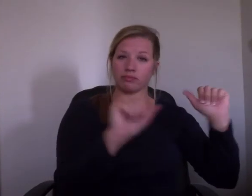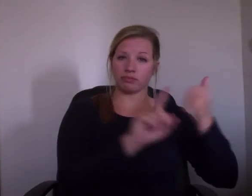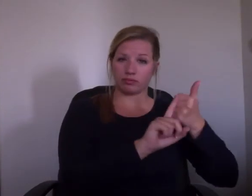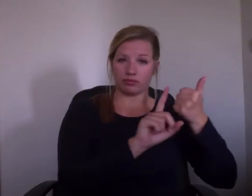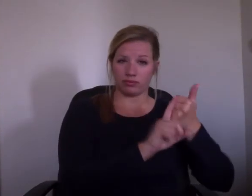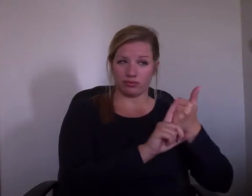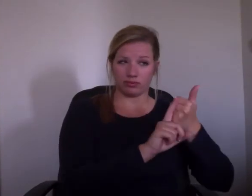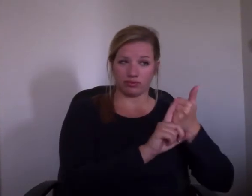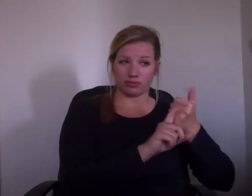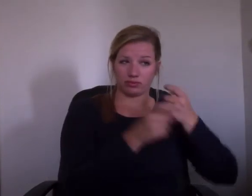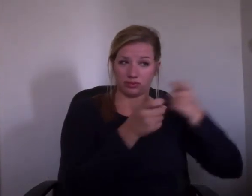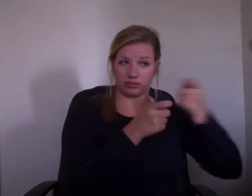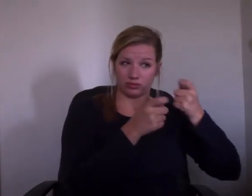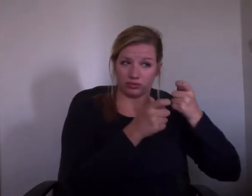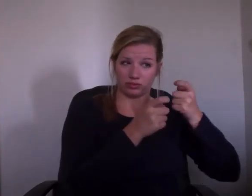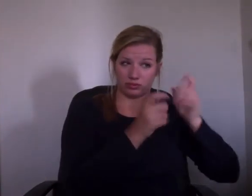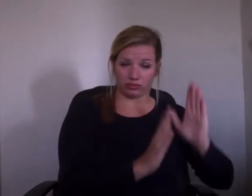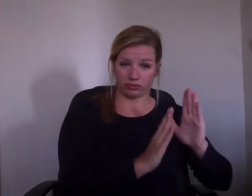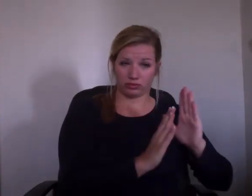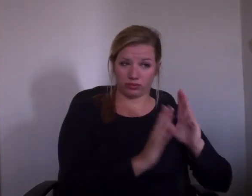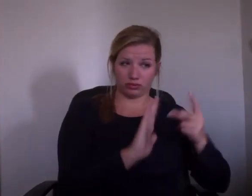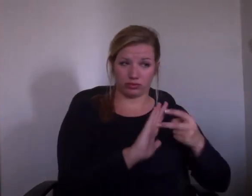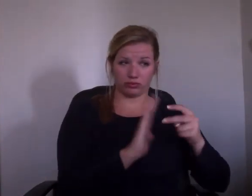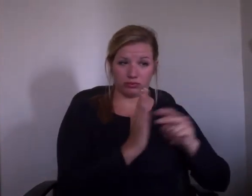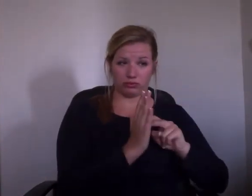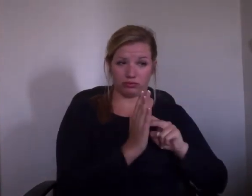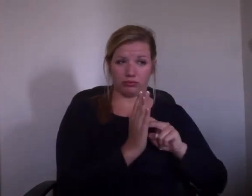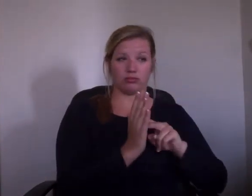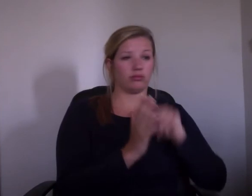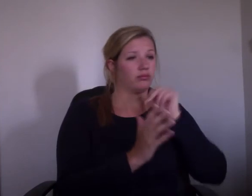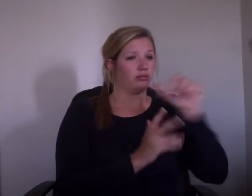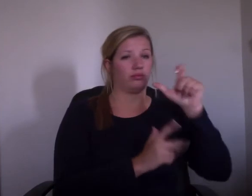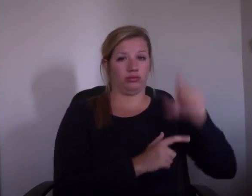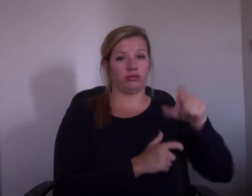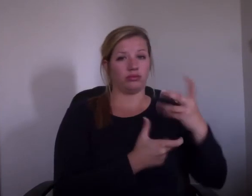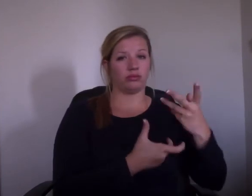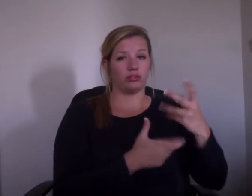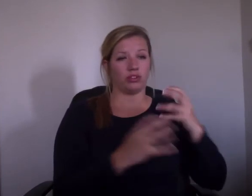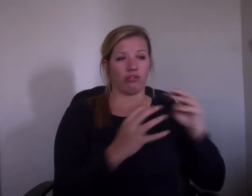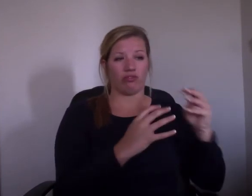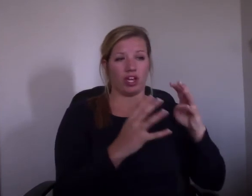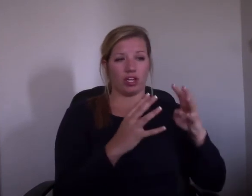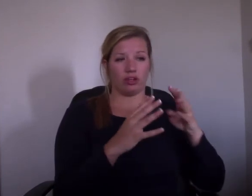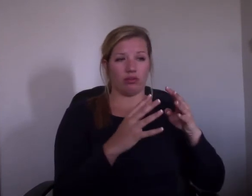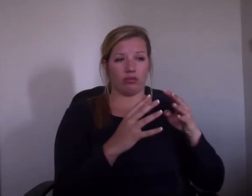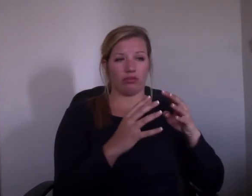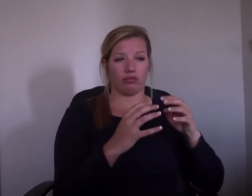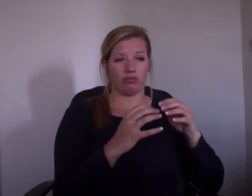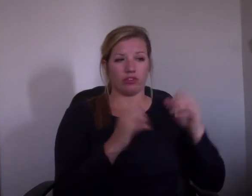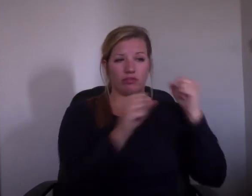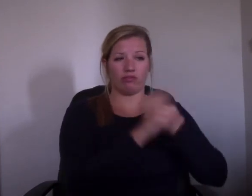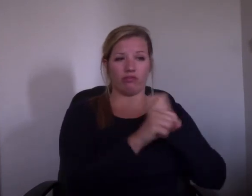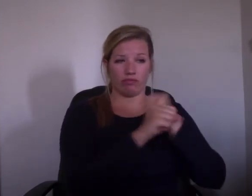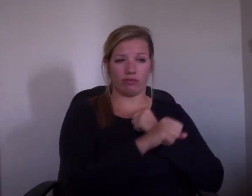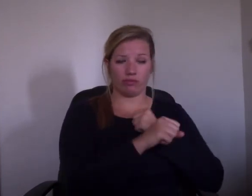should be unfettered to fight wars without a lot of congressional oversight. It just was more effective that way. It worked great in World War